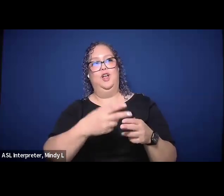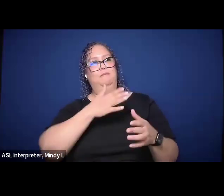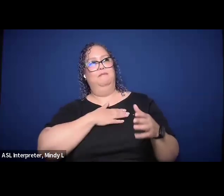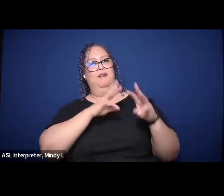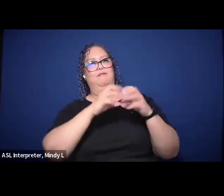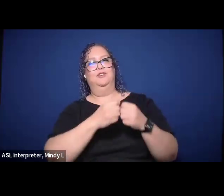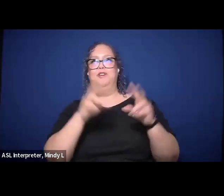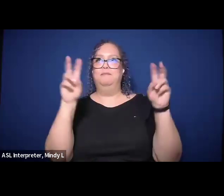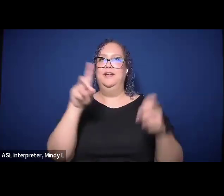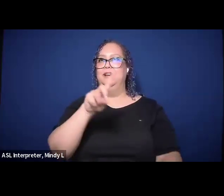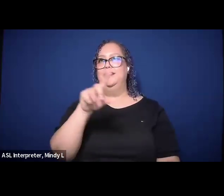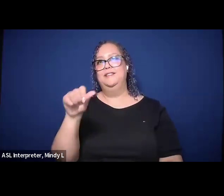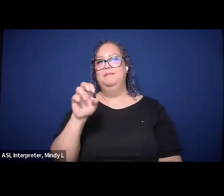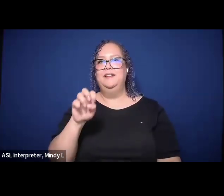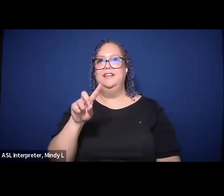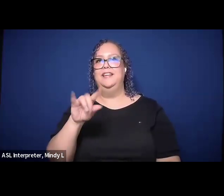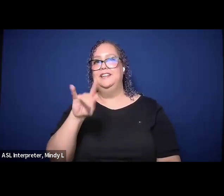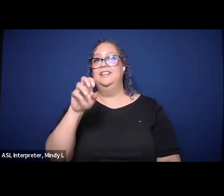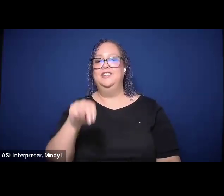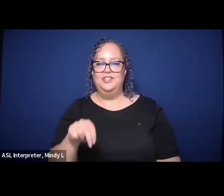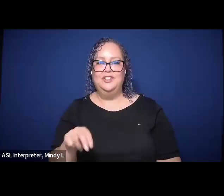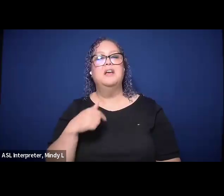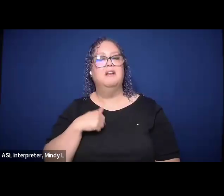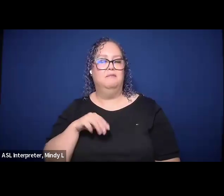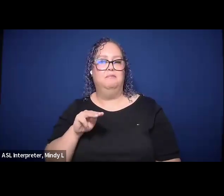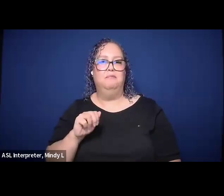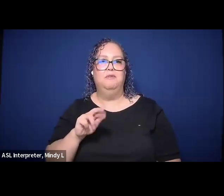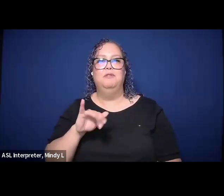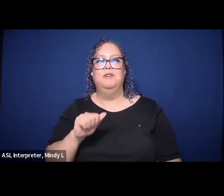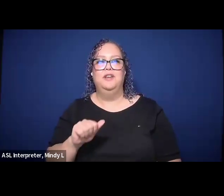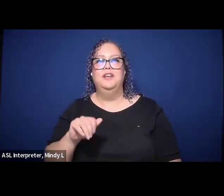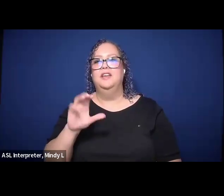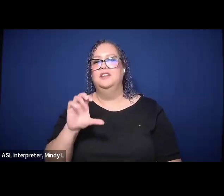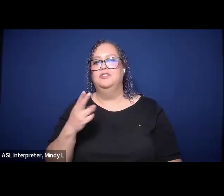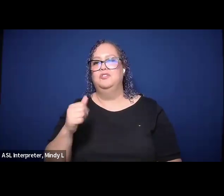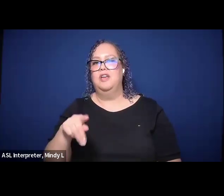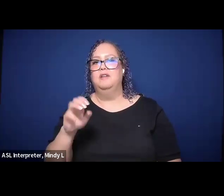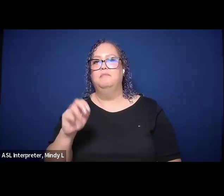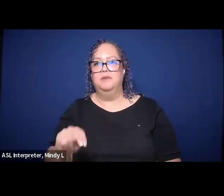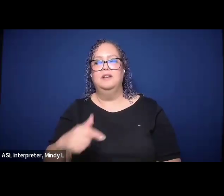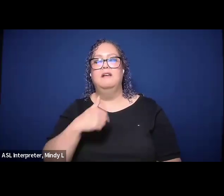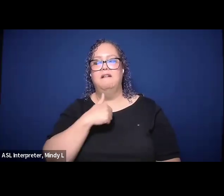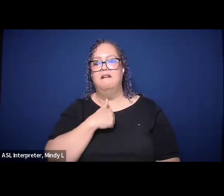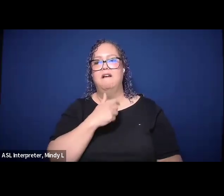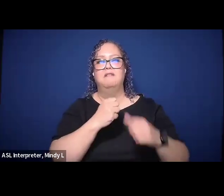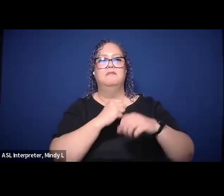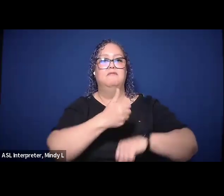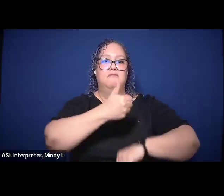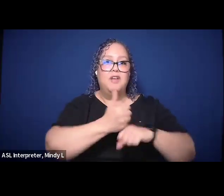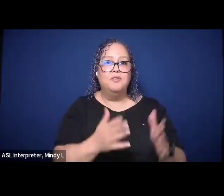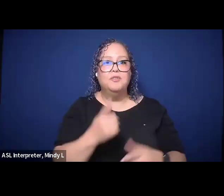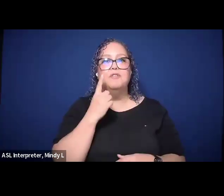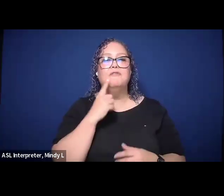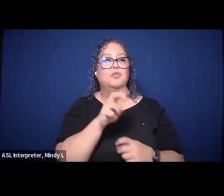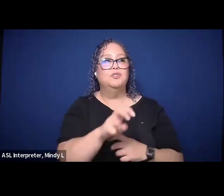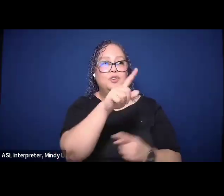My name is Maria Chapman, and I am the founder of Journey to Success and Connected Ghostwriting. Journey